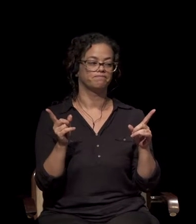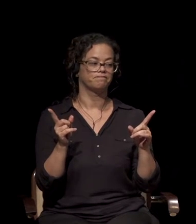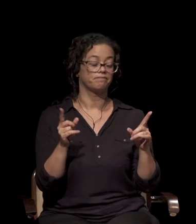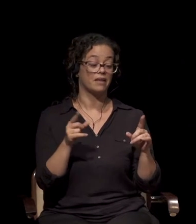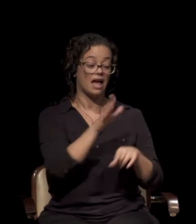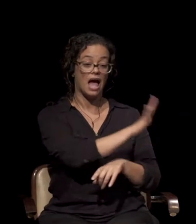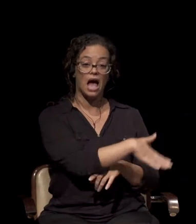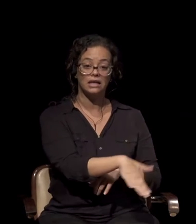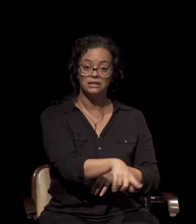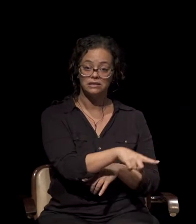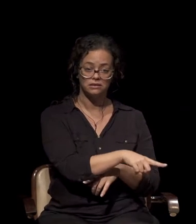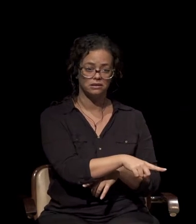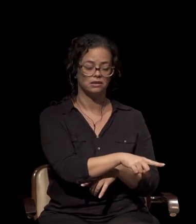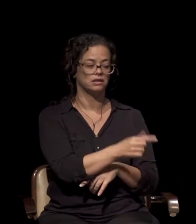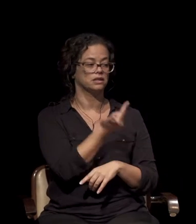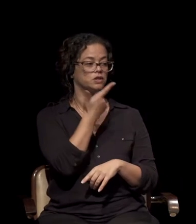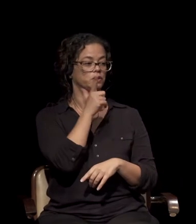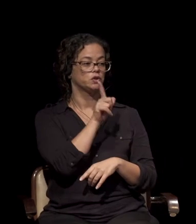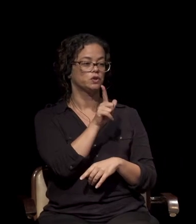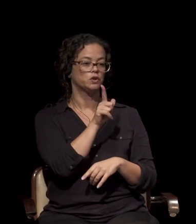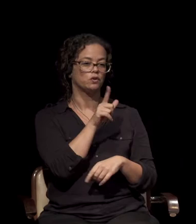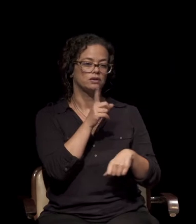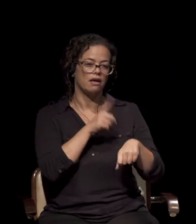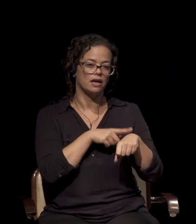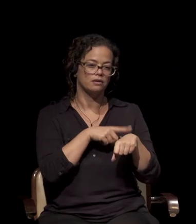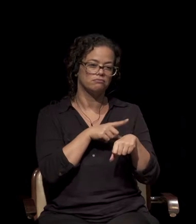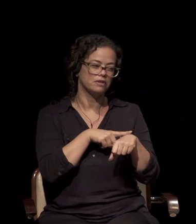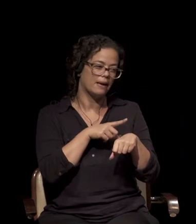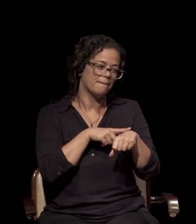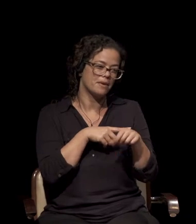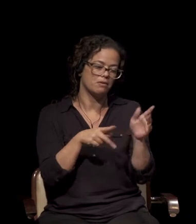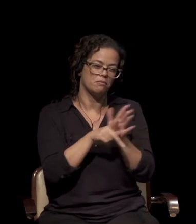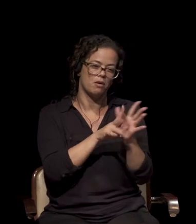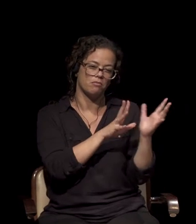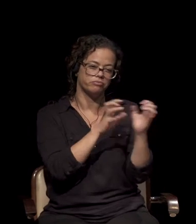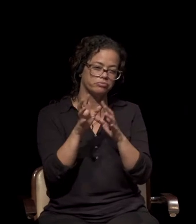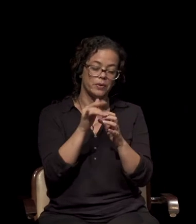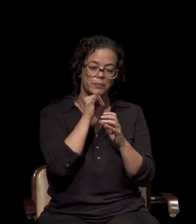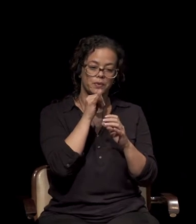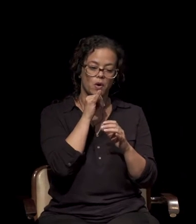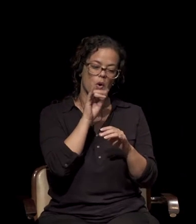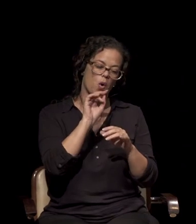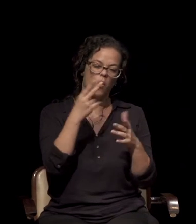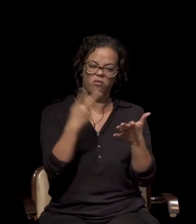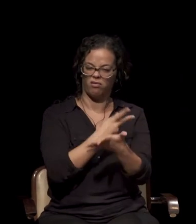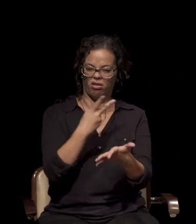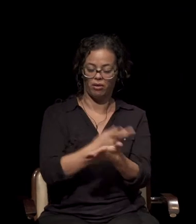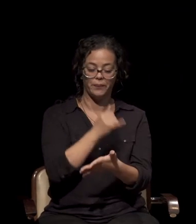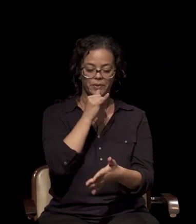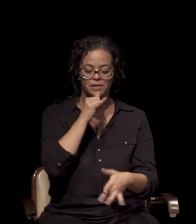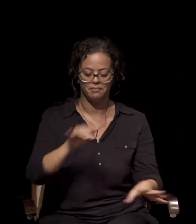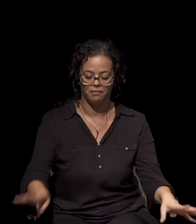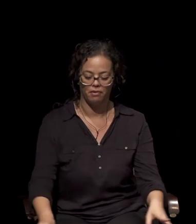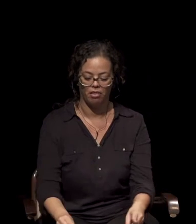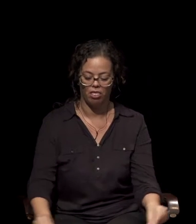even if it is only to create conflict, like eating sand, or to produce